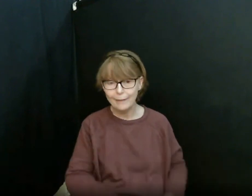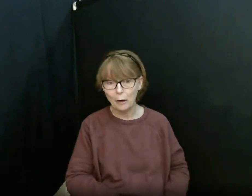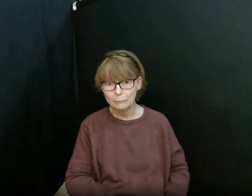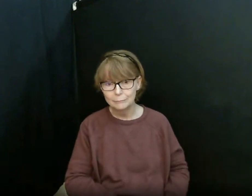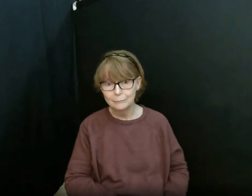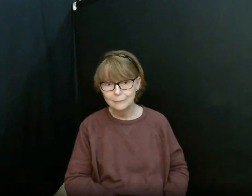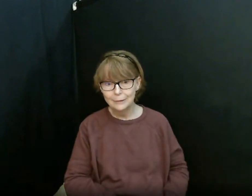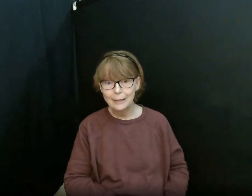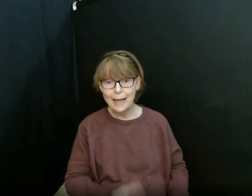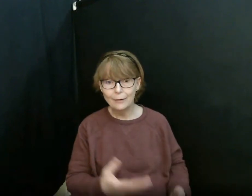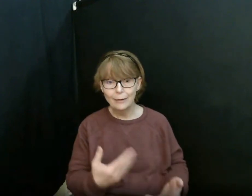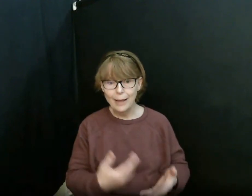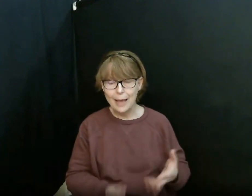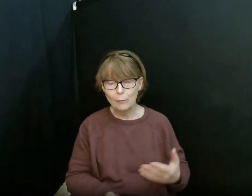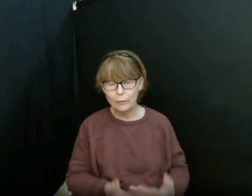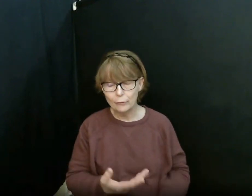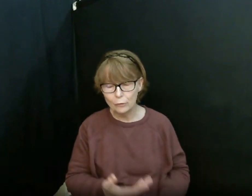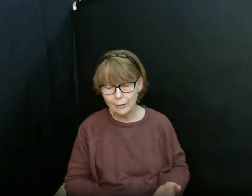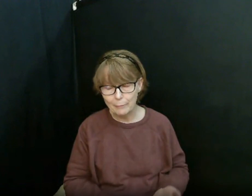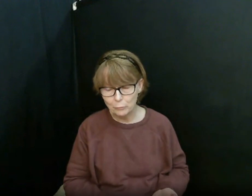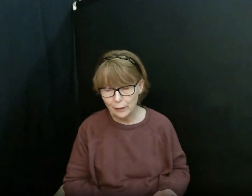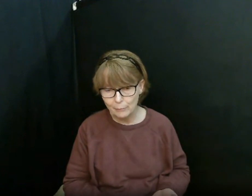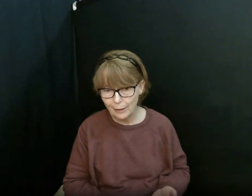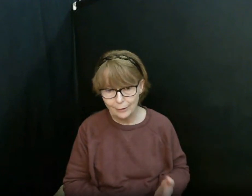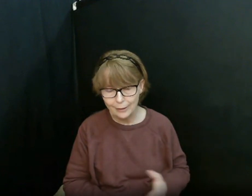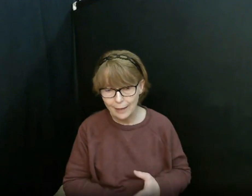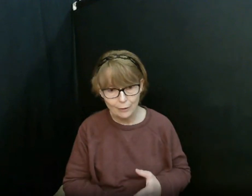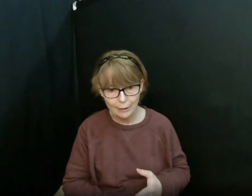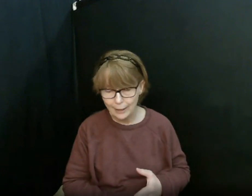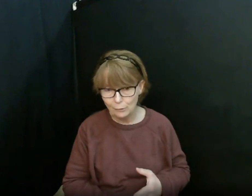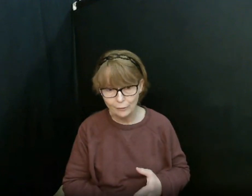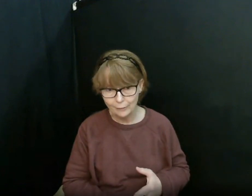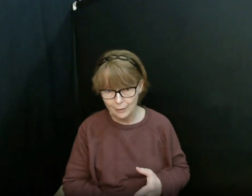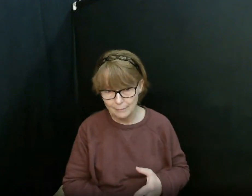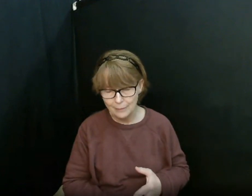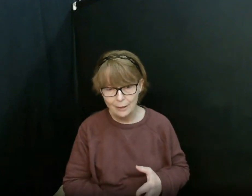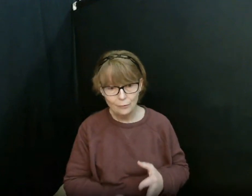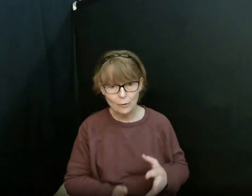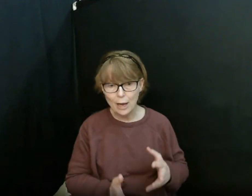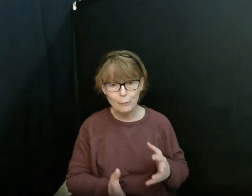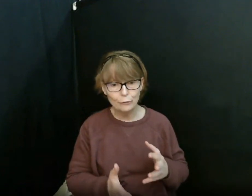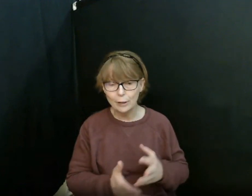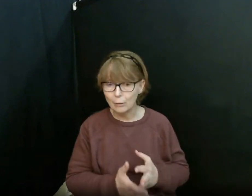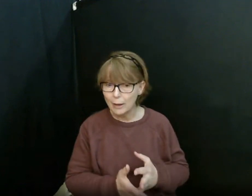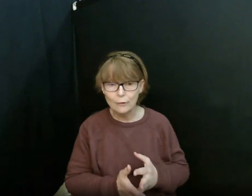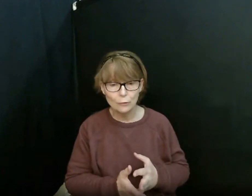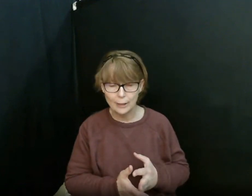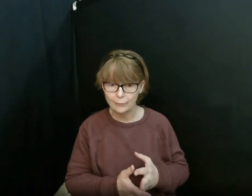there. Wow. And with the student that I was working with, he didn't have a lot of language at the time. So I was doing a lot of visual aids, a